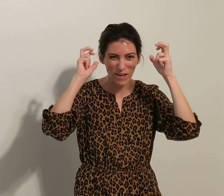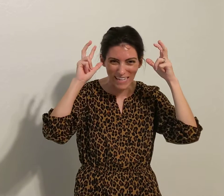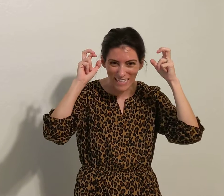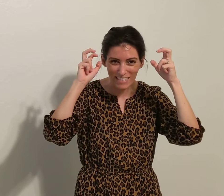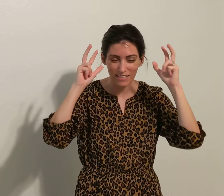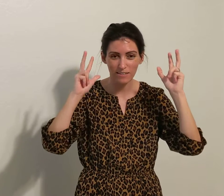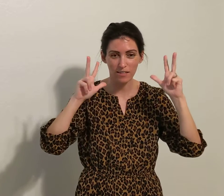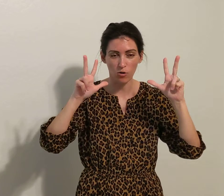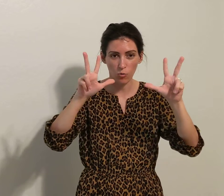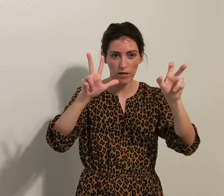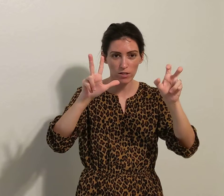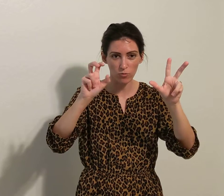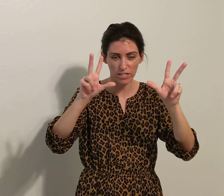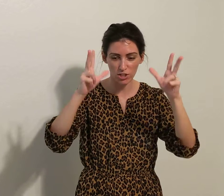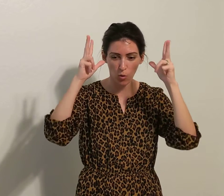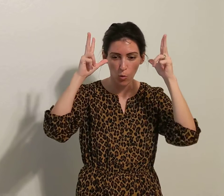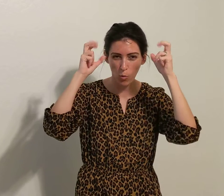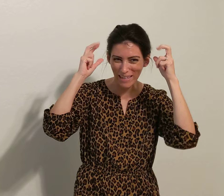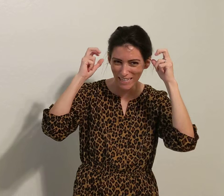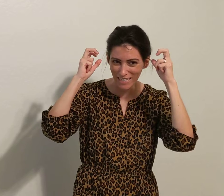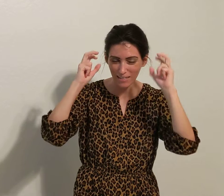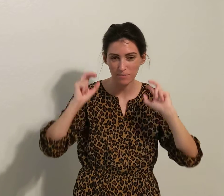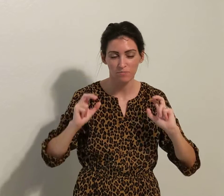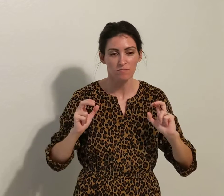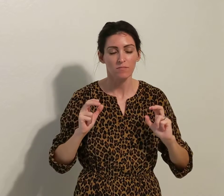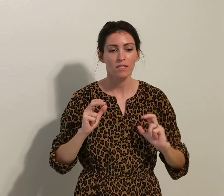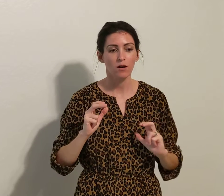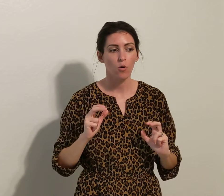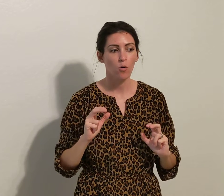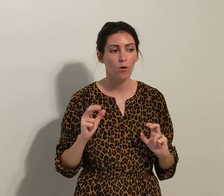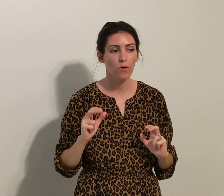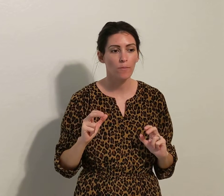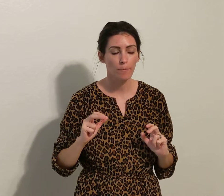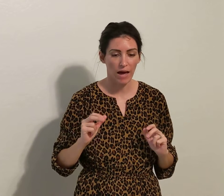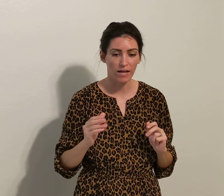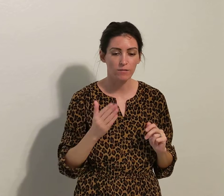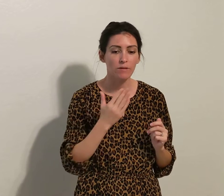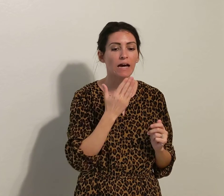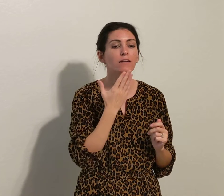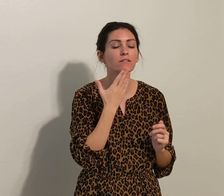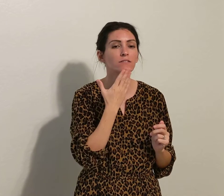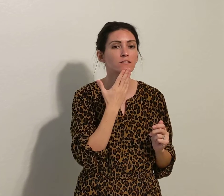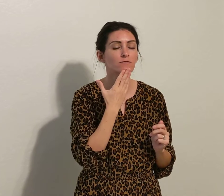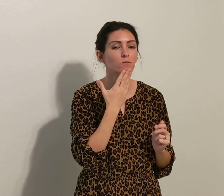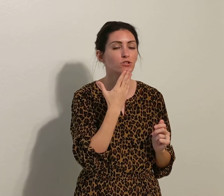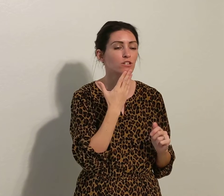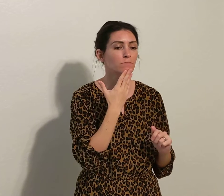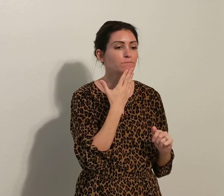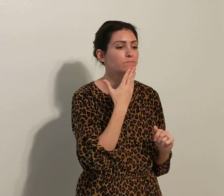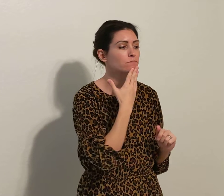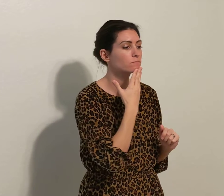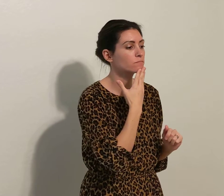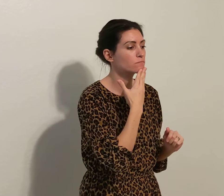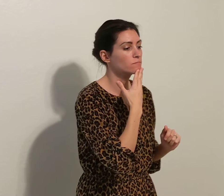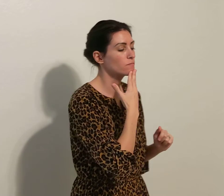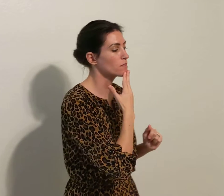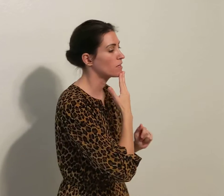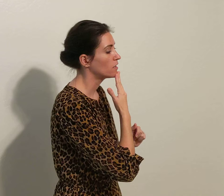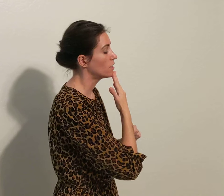wicked. Like a wicked witch. Wicked. Or bad. Bad, take from your chin.